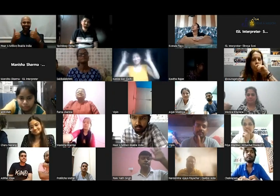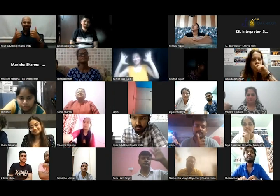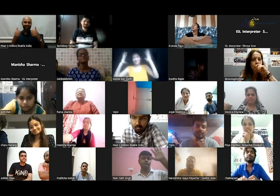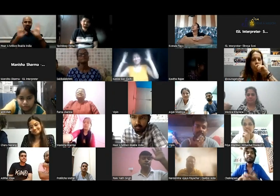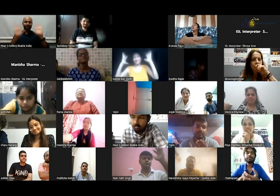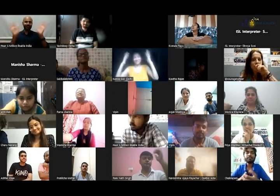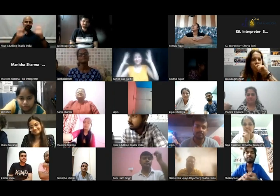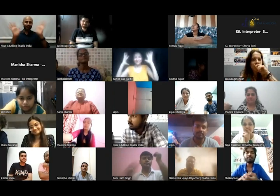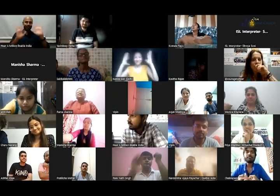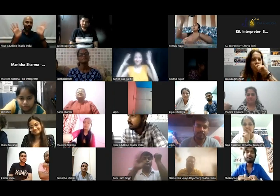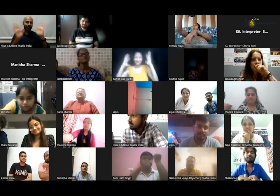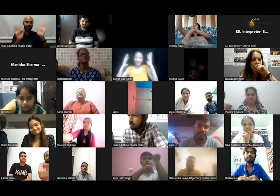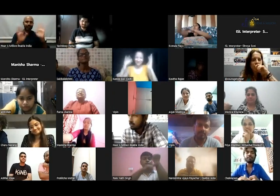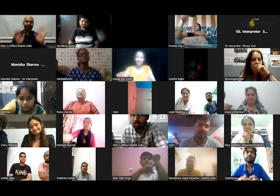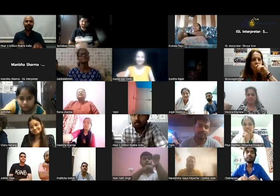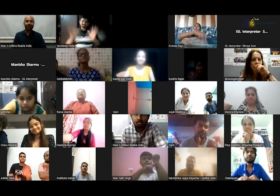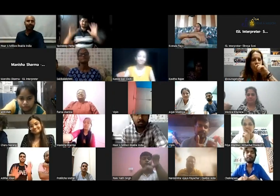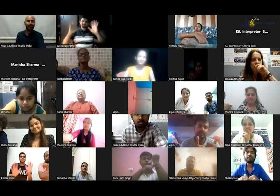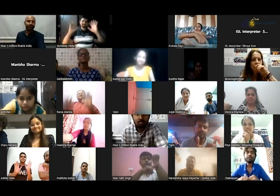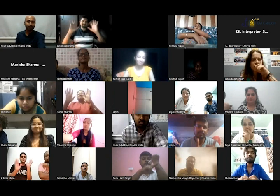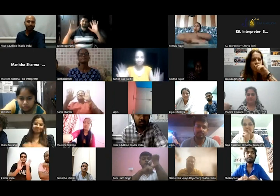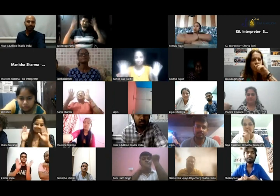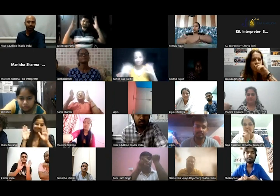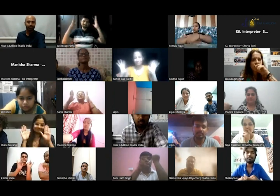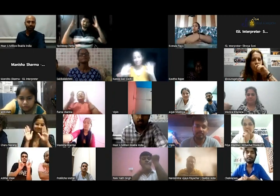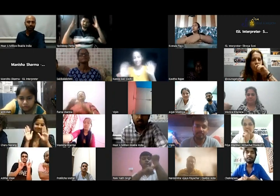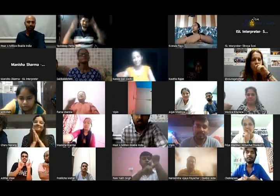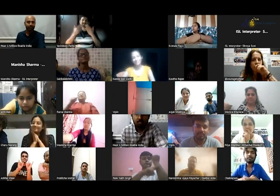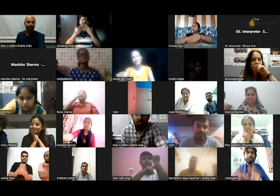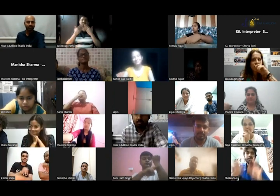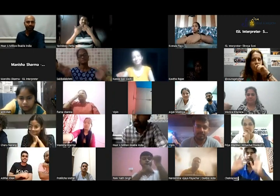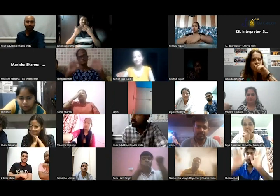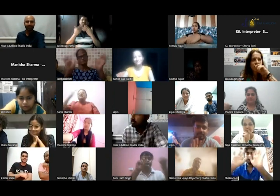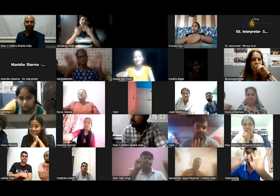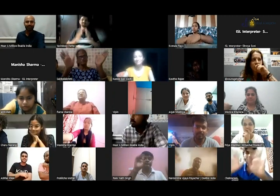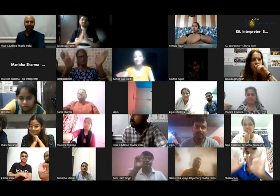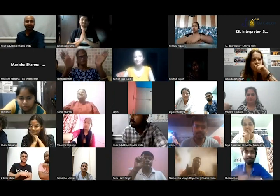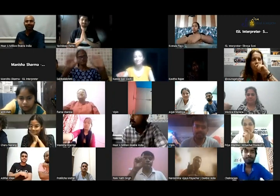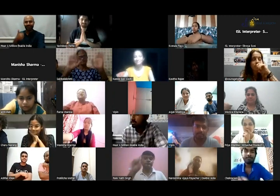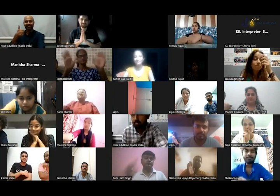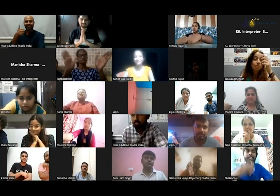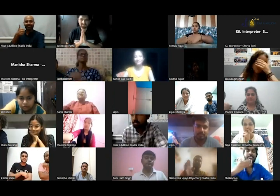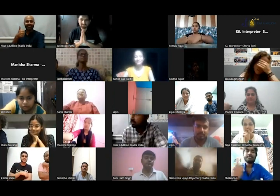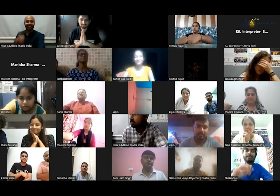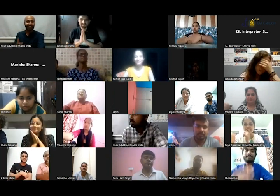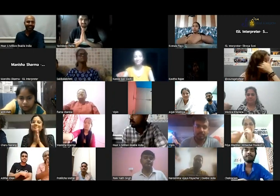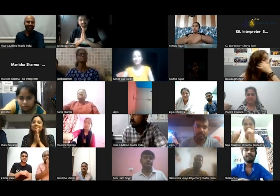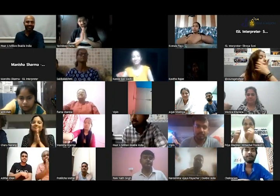India, yes, who supported Sudamini. Thank you, everyone. And bye, everyone.